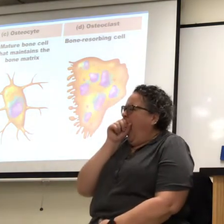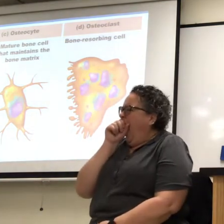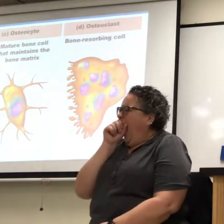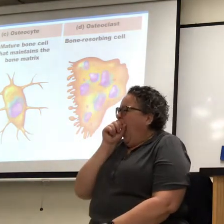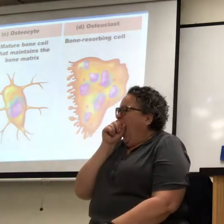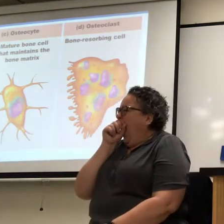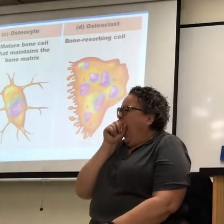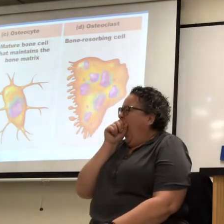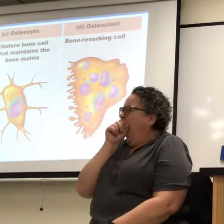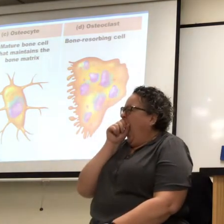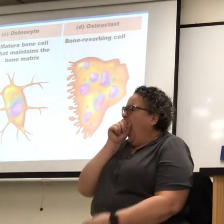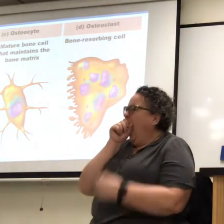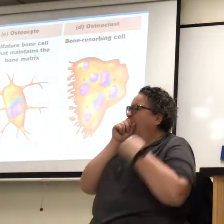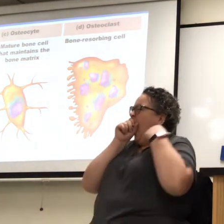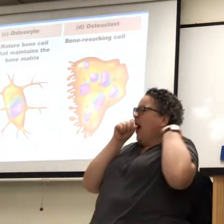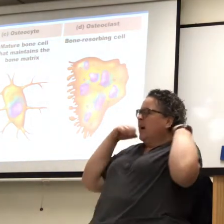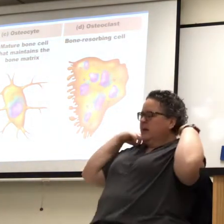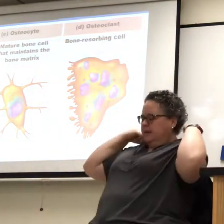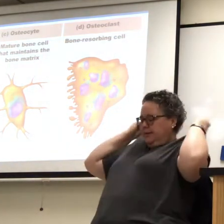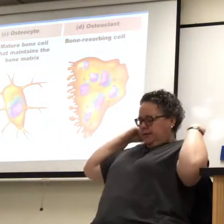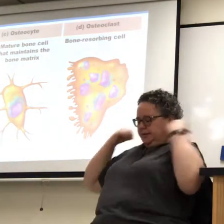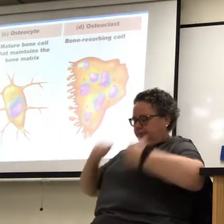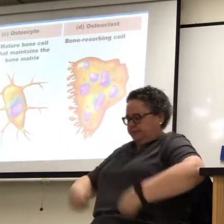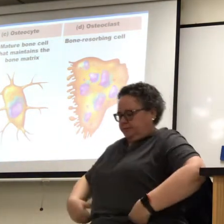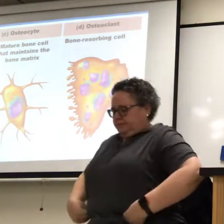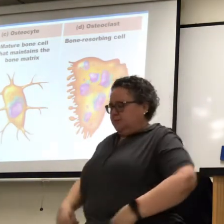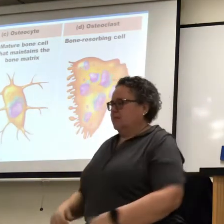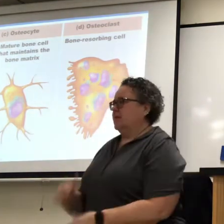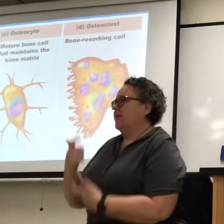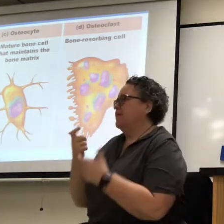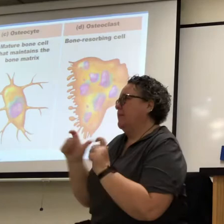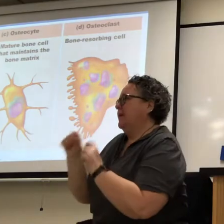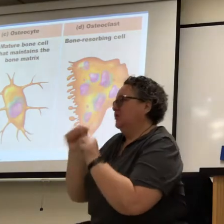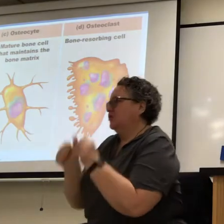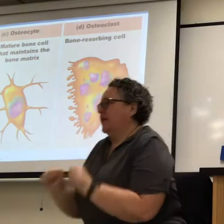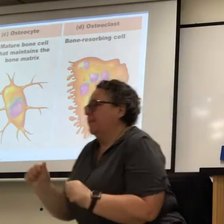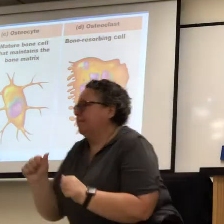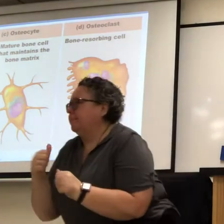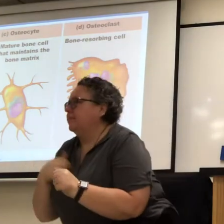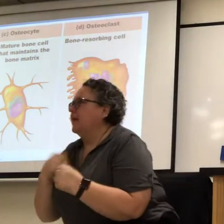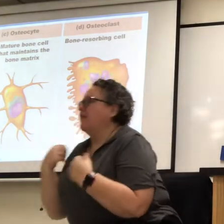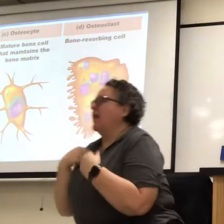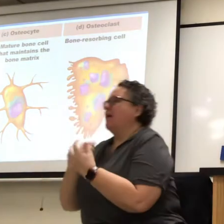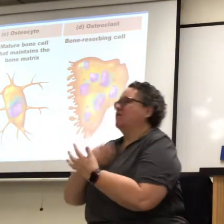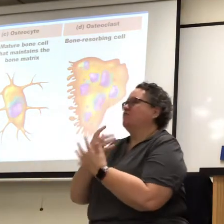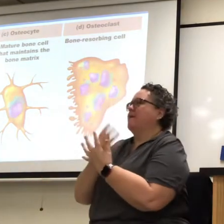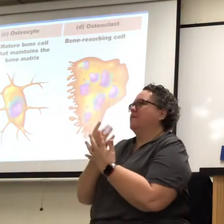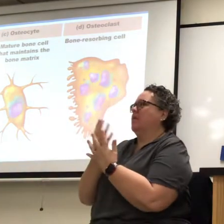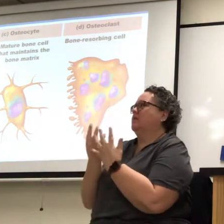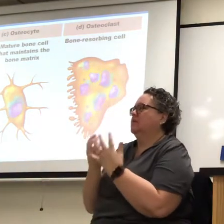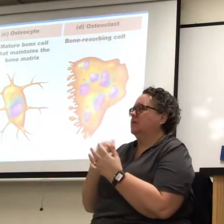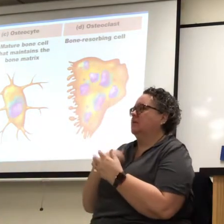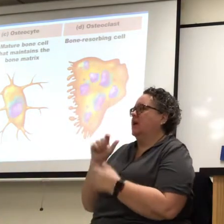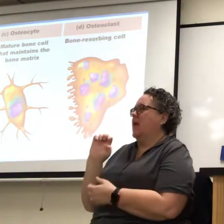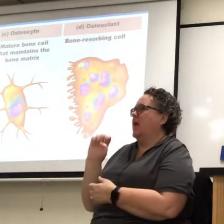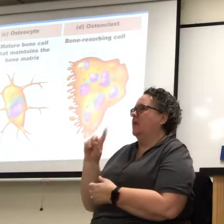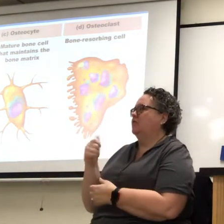So they have this rather large shape, and they have a ruffled edge, and they're multinucleated.